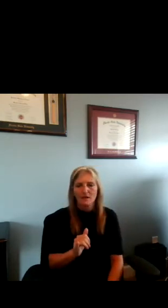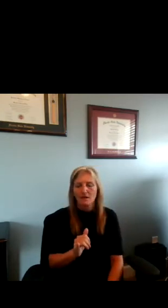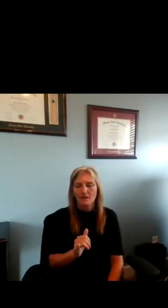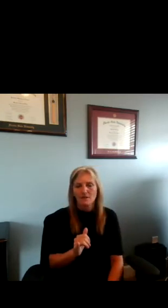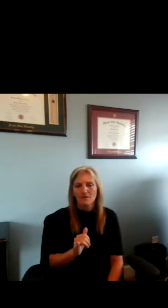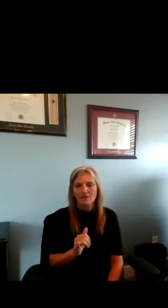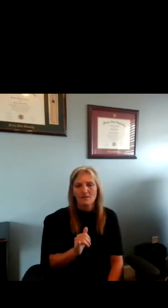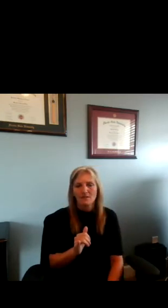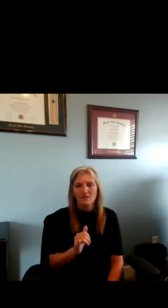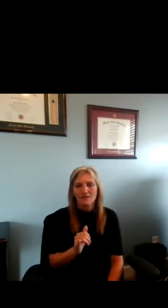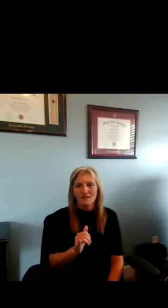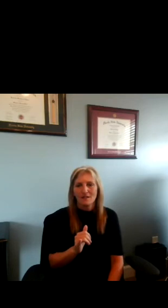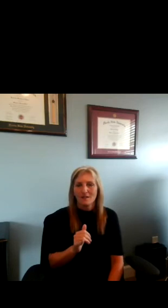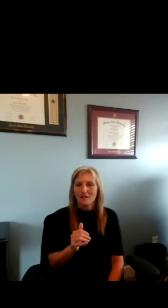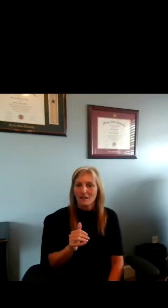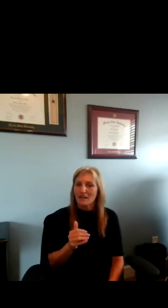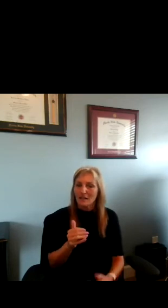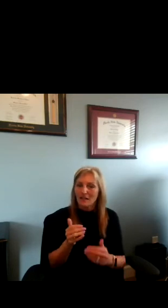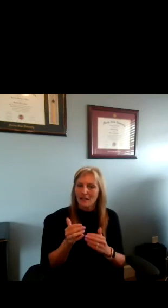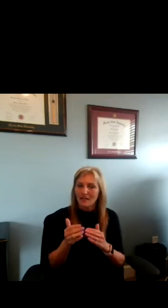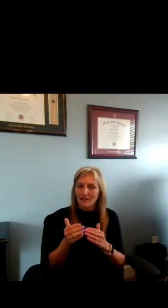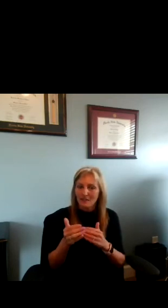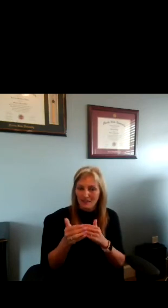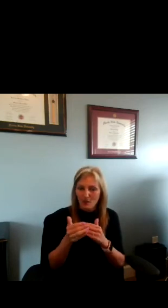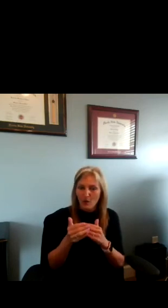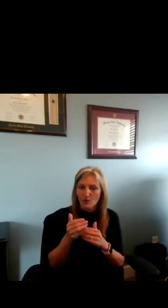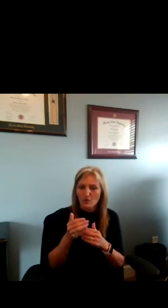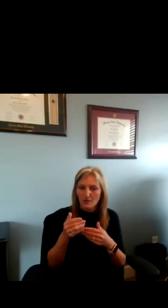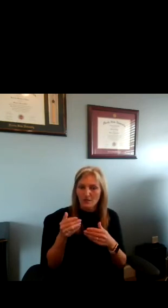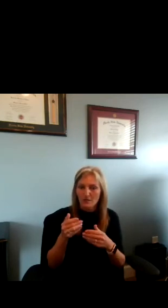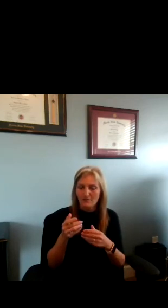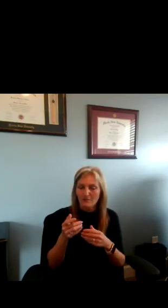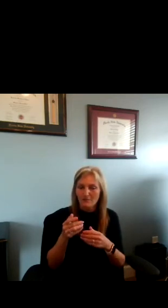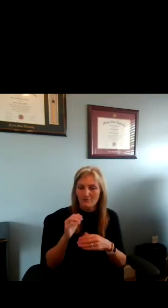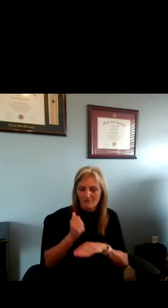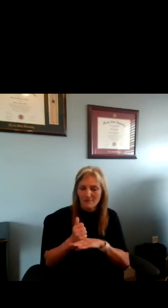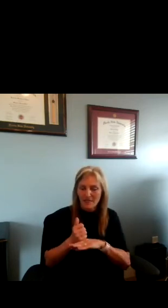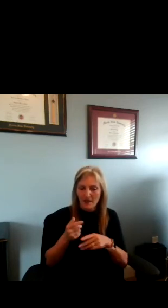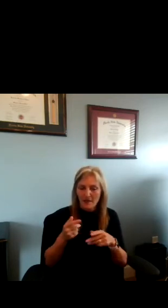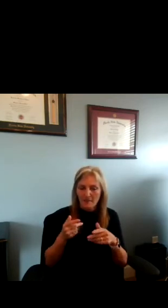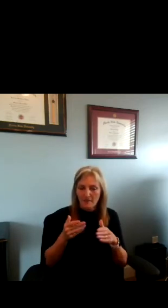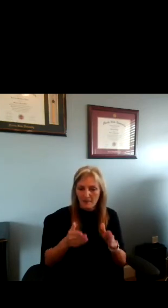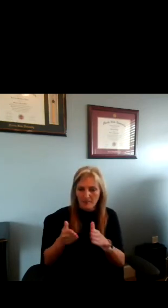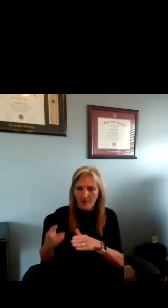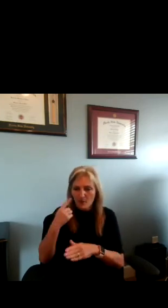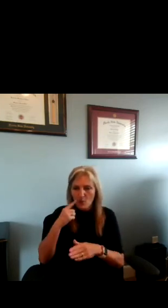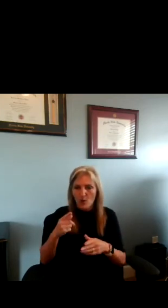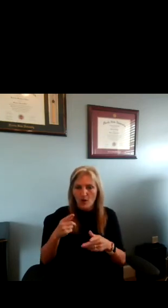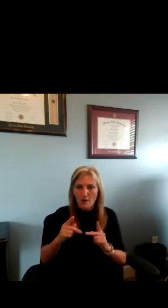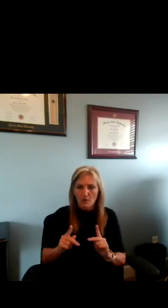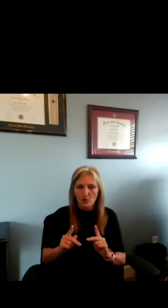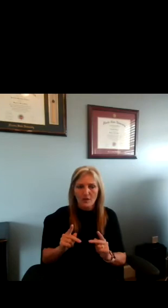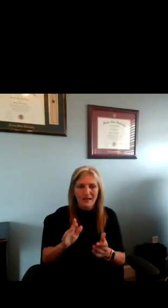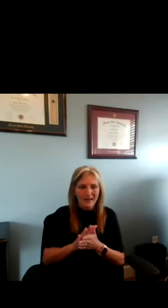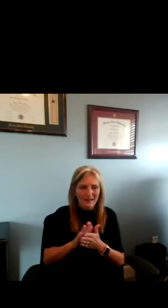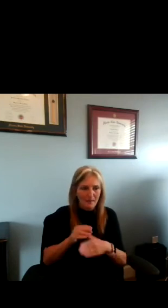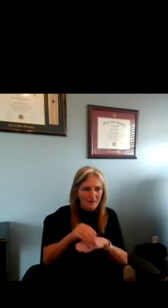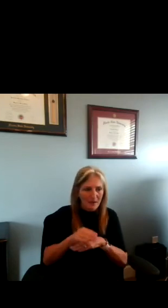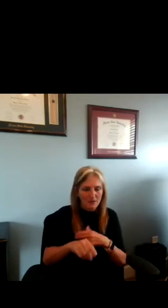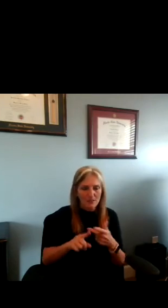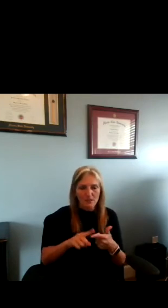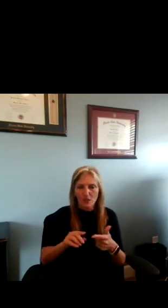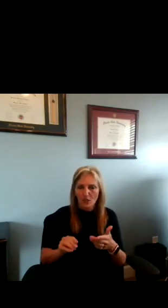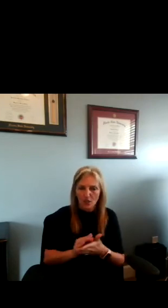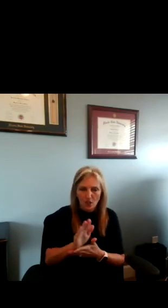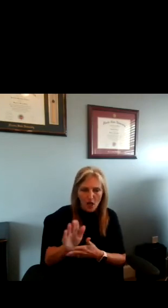toward creating those pathways of opportunity. academic counseling, college prep, all the